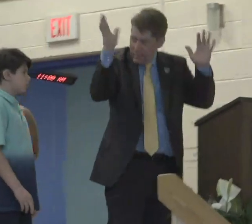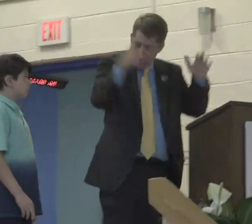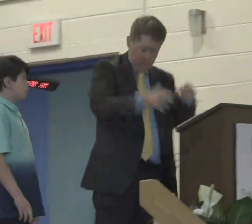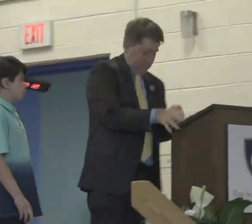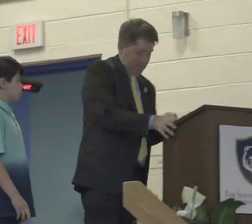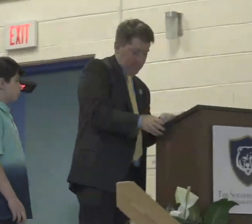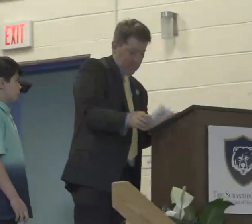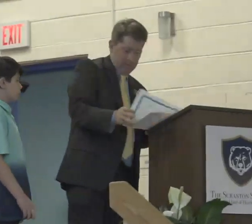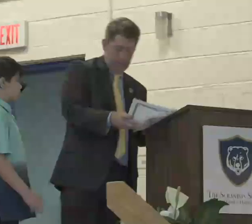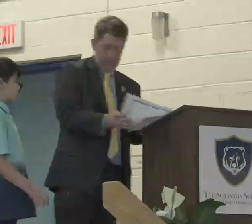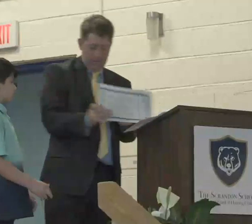Capoza.